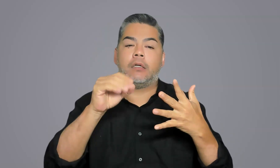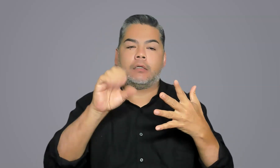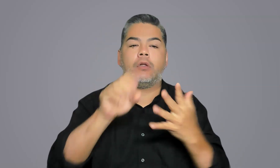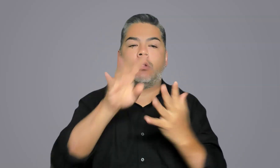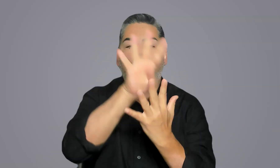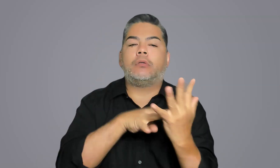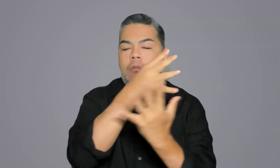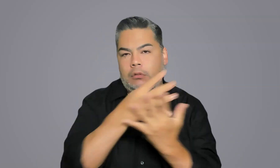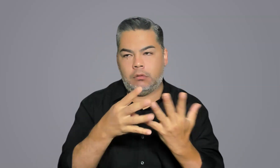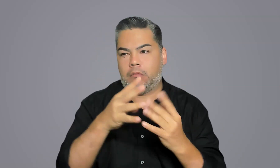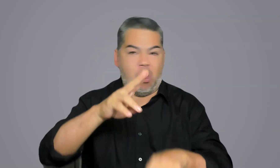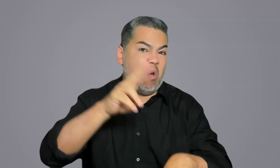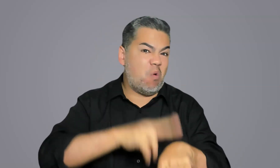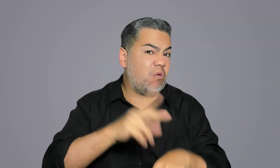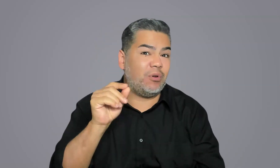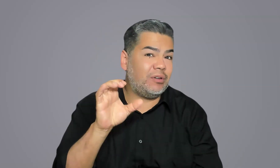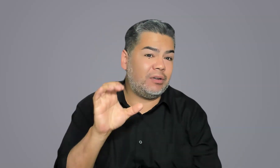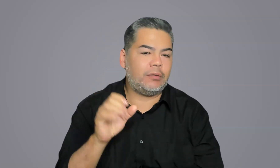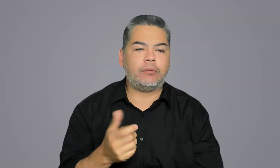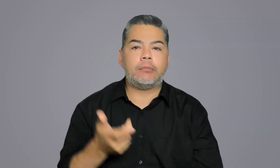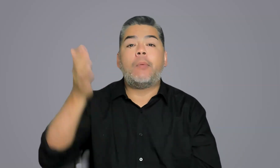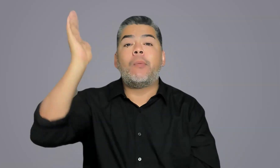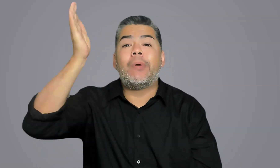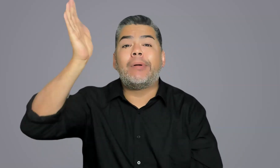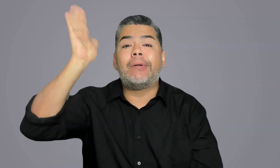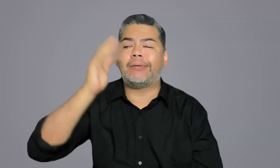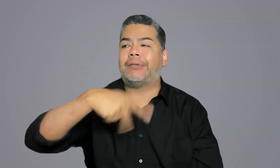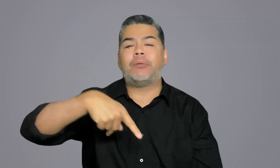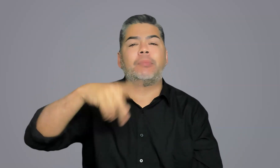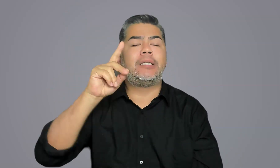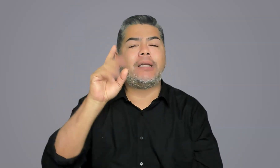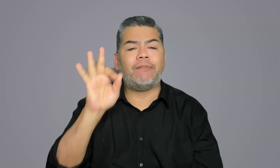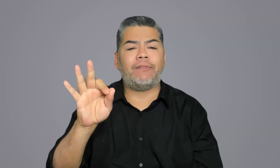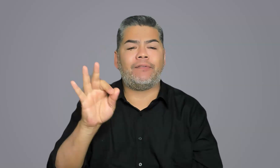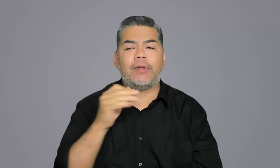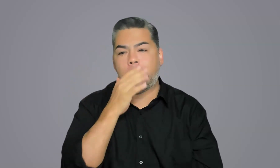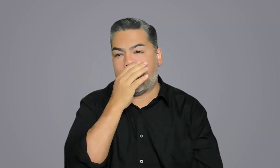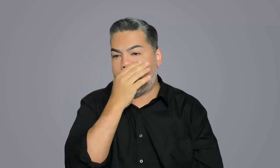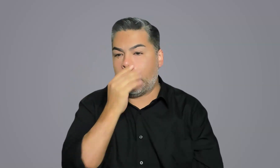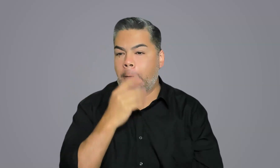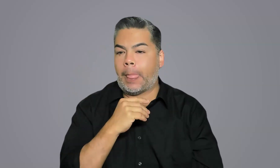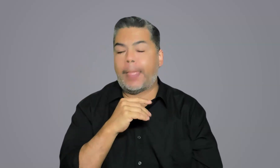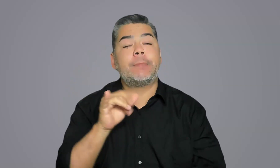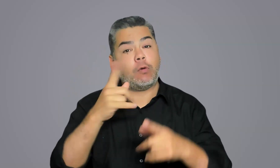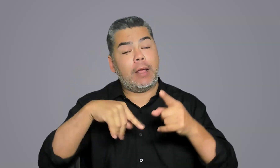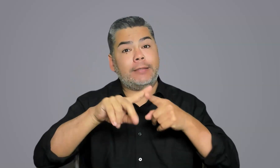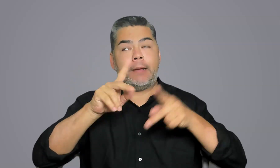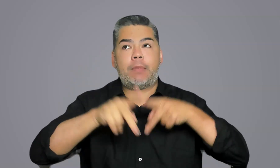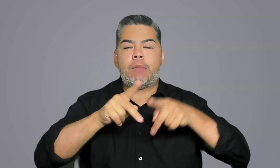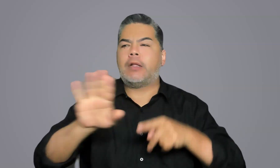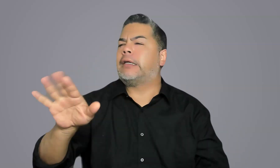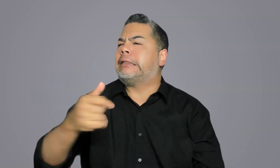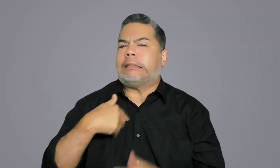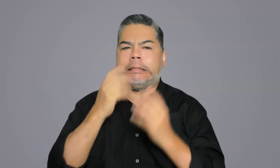document, it could be a presentation, it could be a PDF. When people ask me, I don't know, I never know which one to